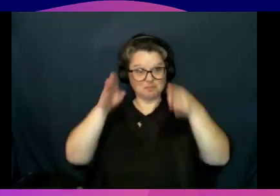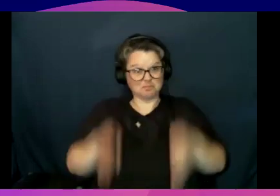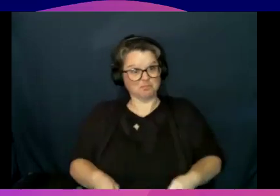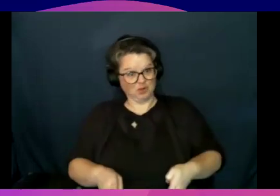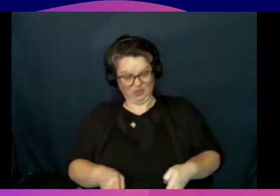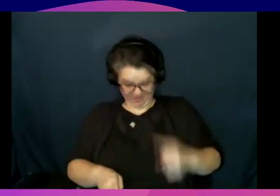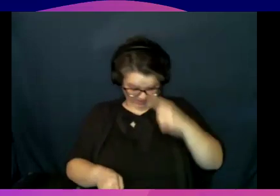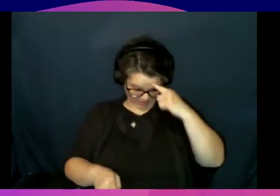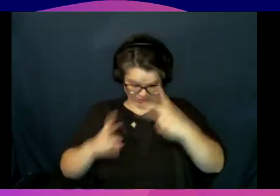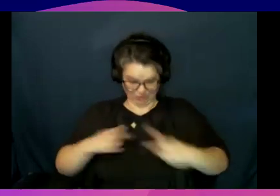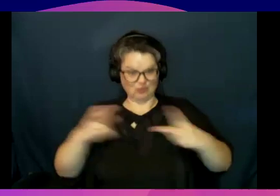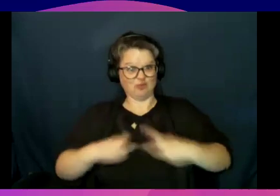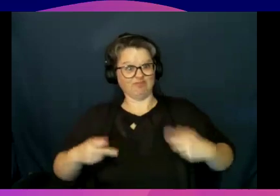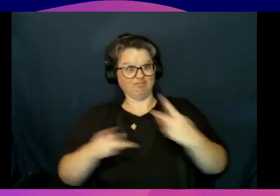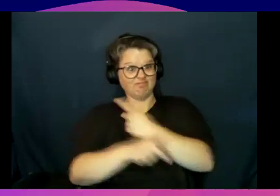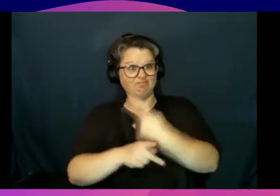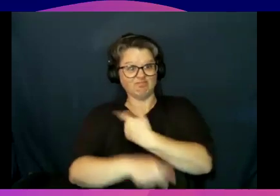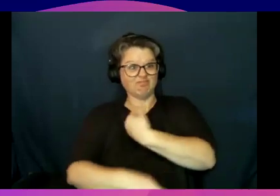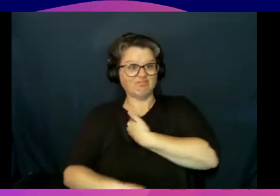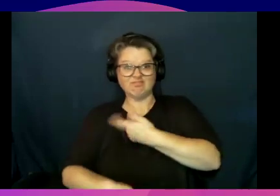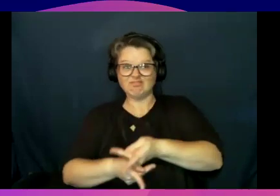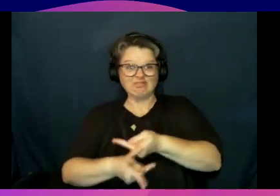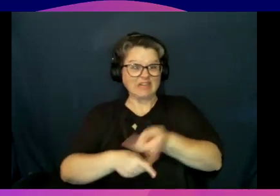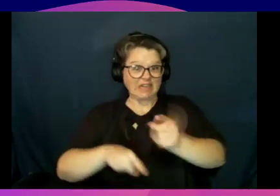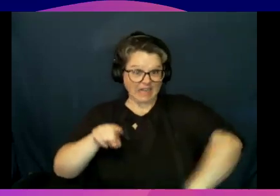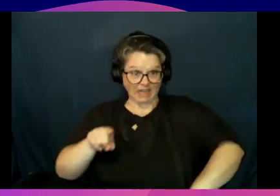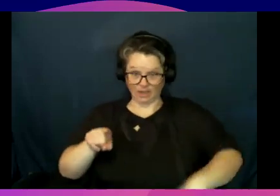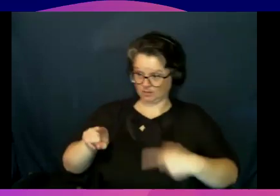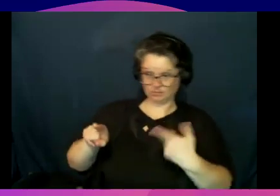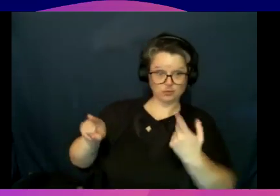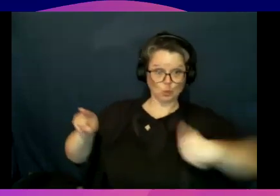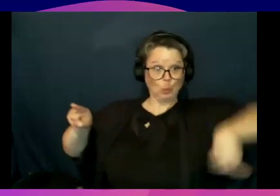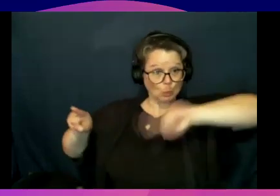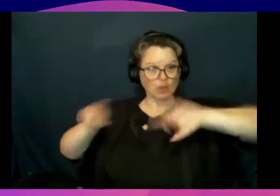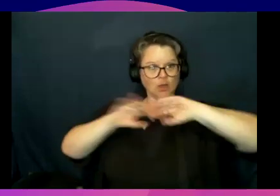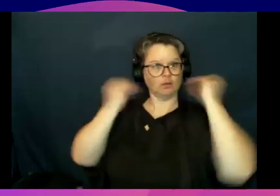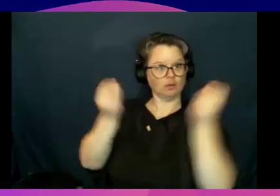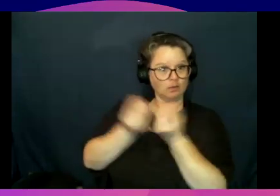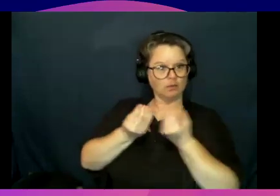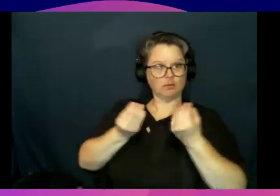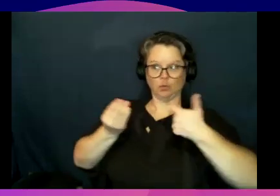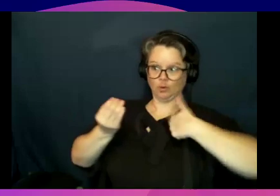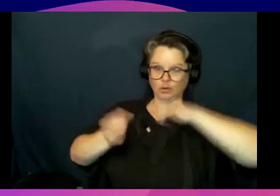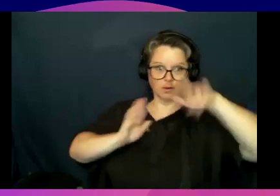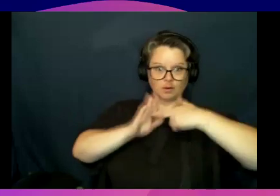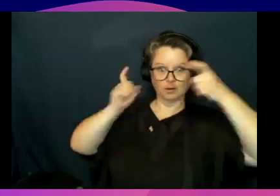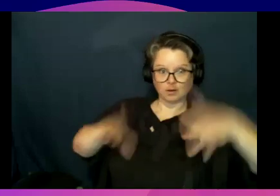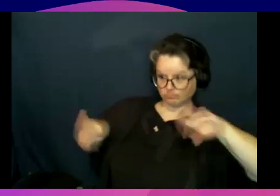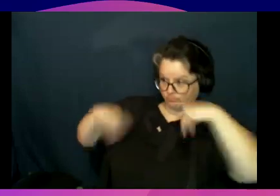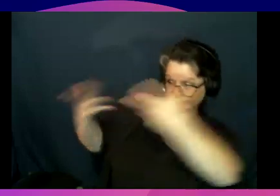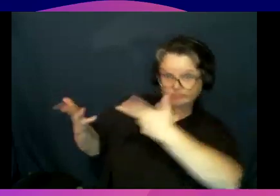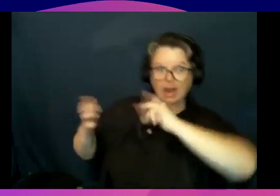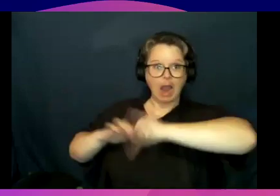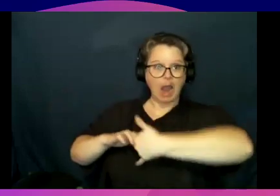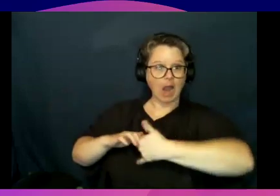coming in, and succession planning, and making sure that people are adequately paid so that